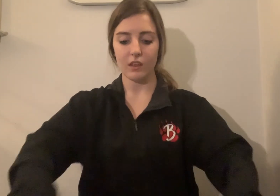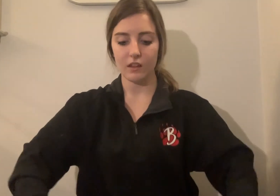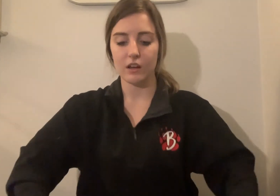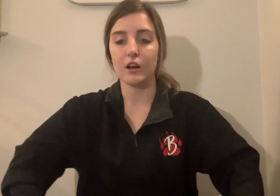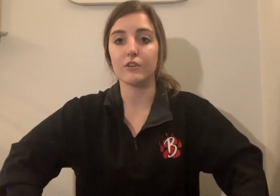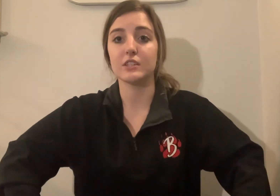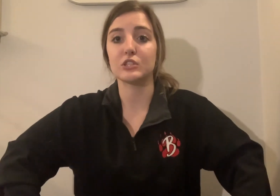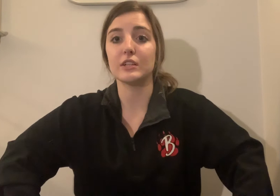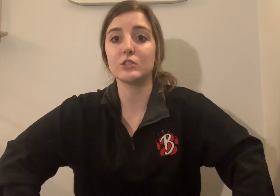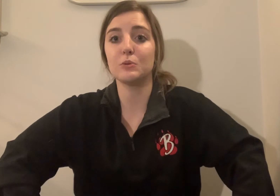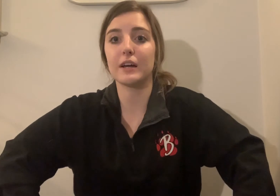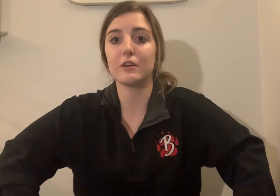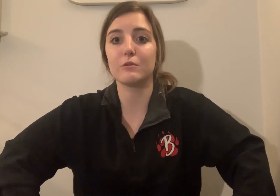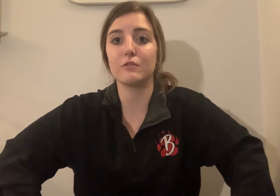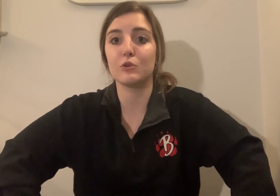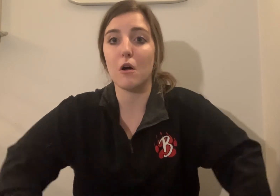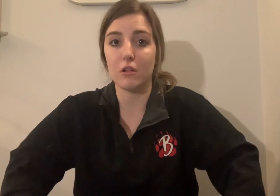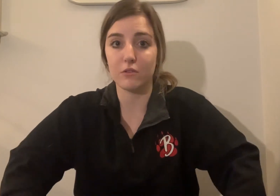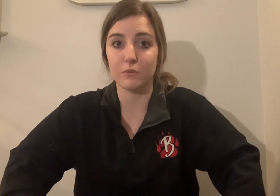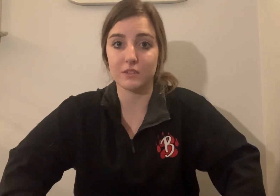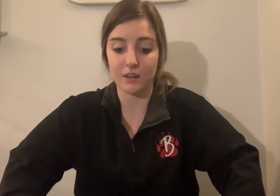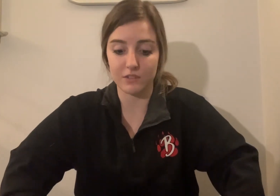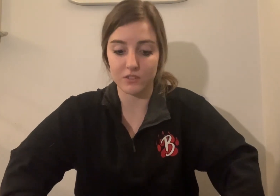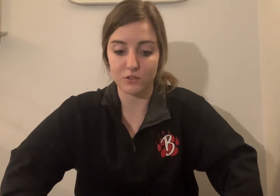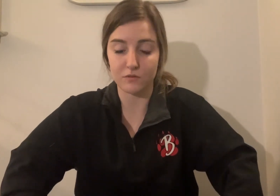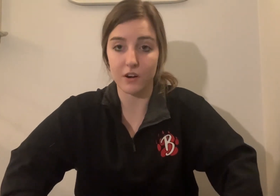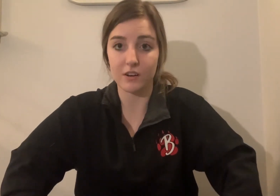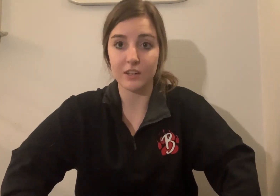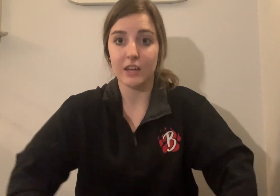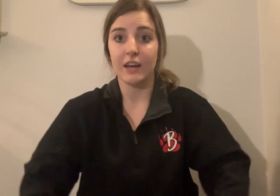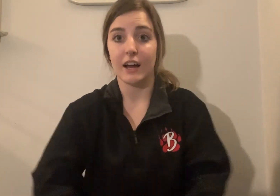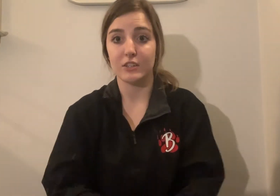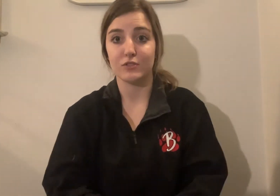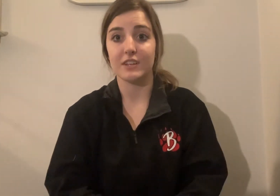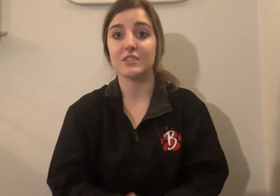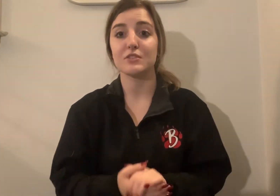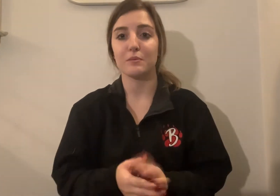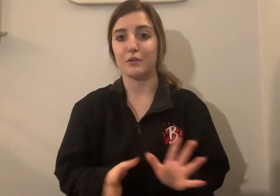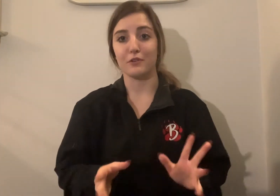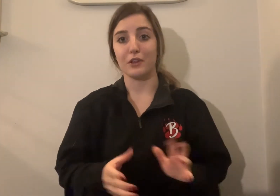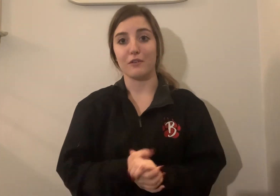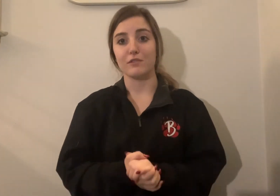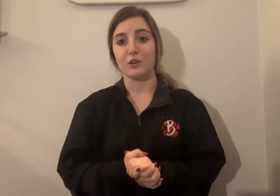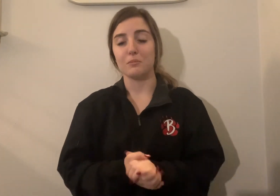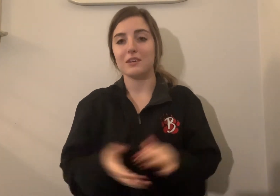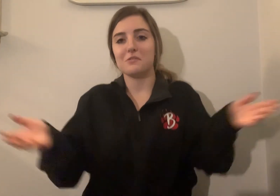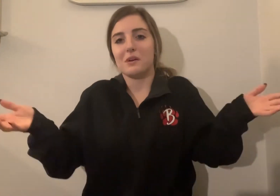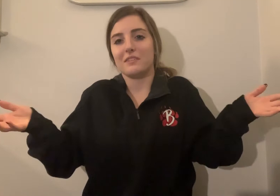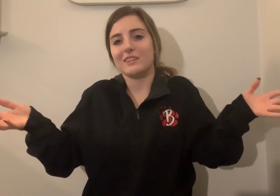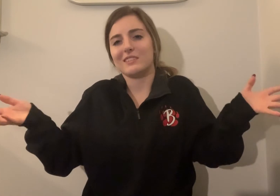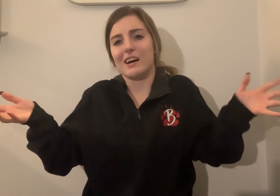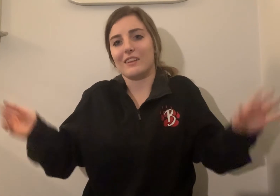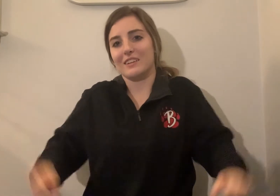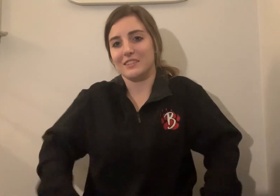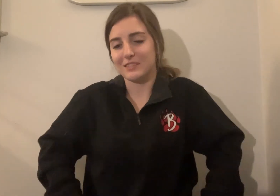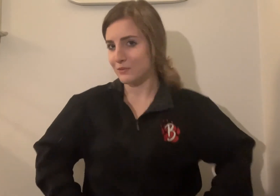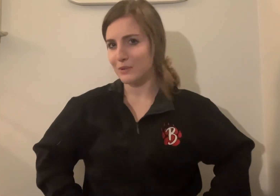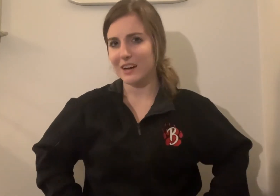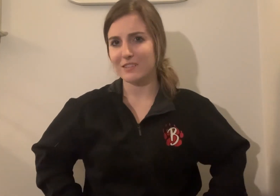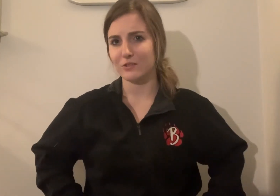All right, so let's go back and review all of the ones that I've done so far. I just realized this is going to be a really long video, but you know what? It's the holidays. We got to learn about